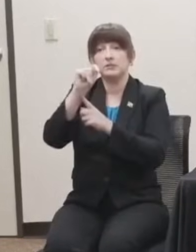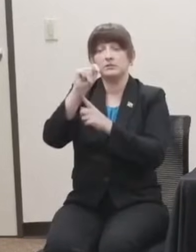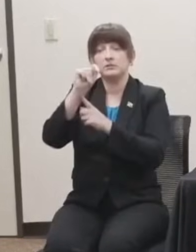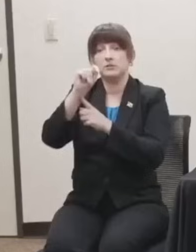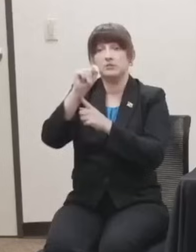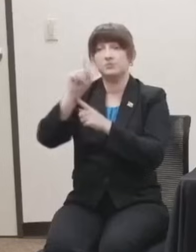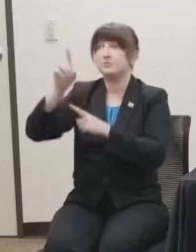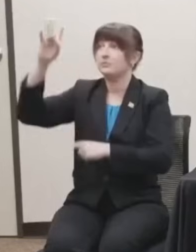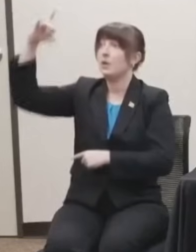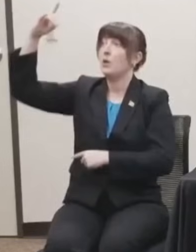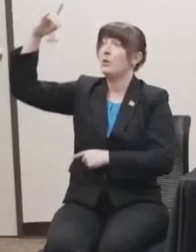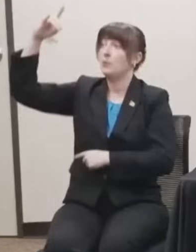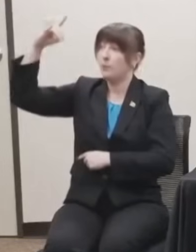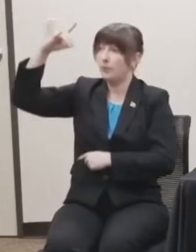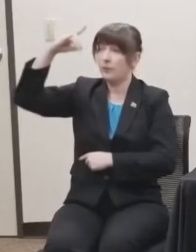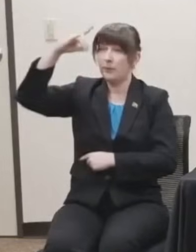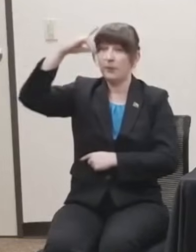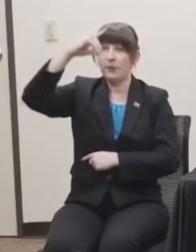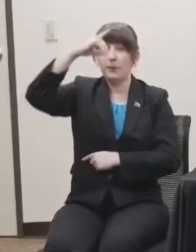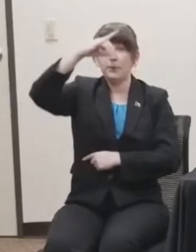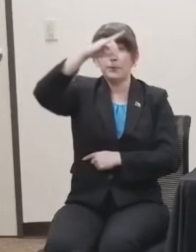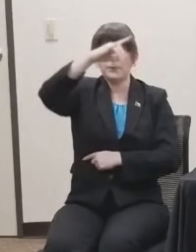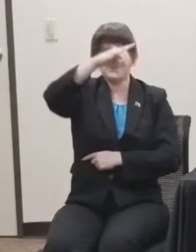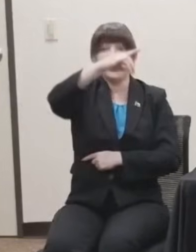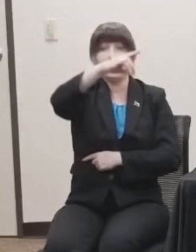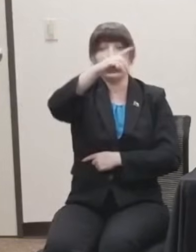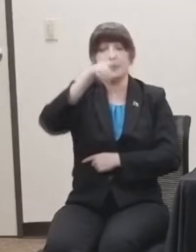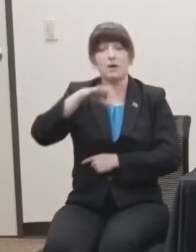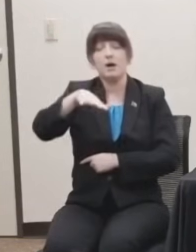area to conduct persistent